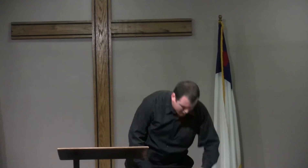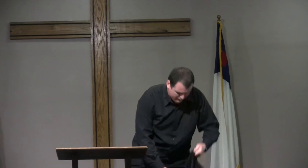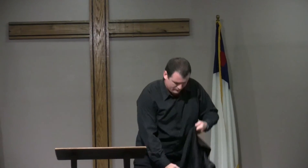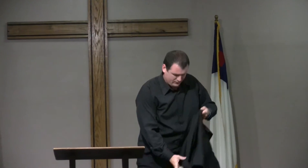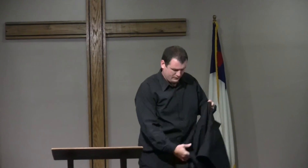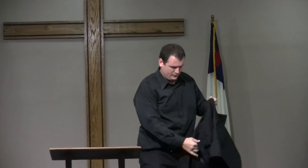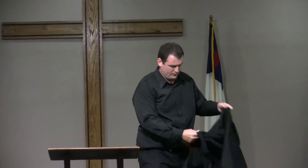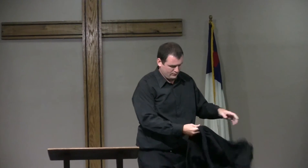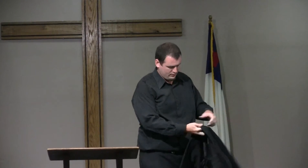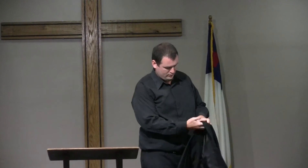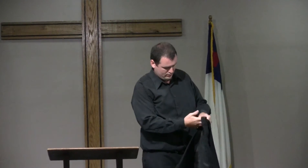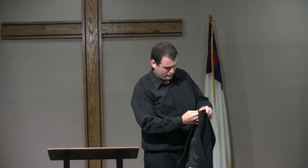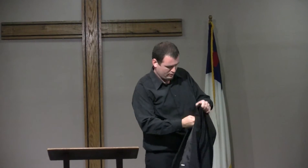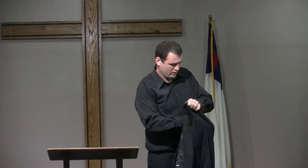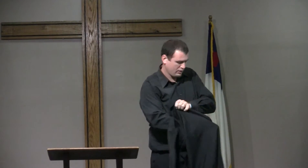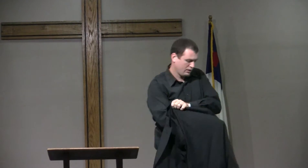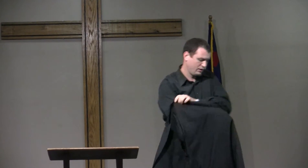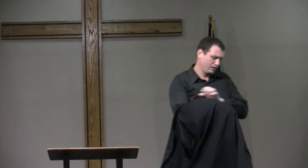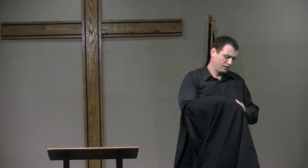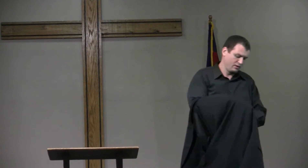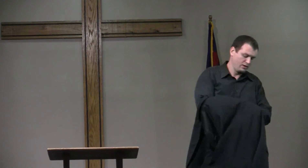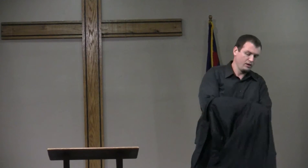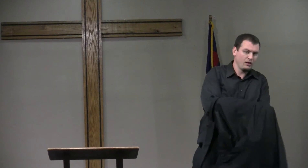He didn't stay there. He ran away.